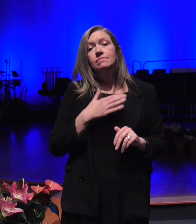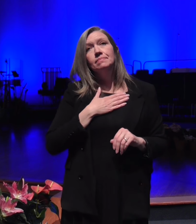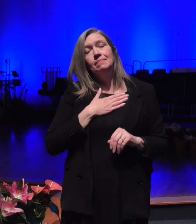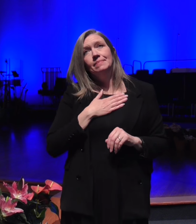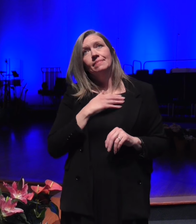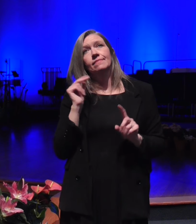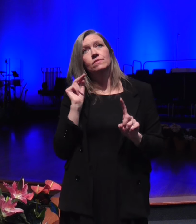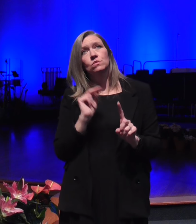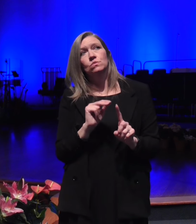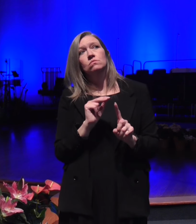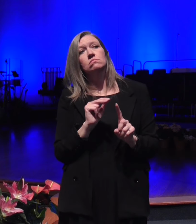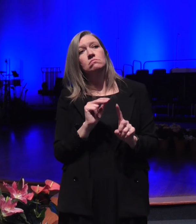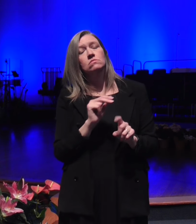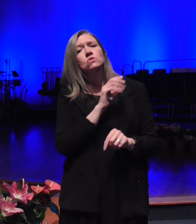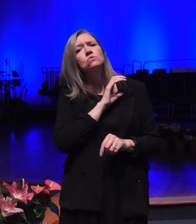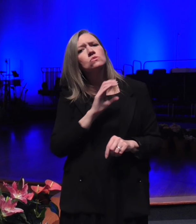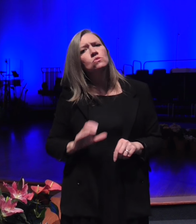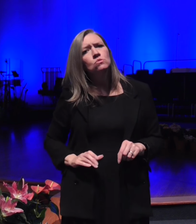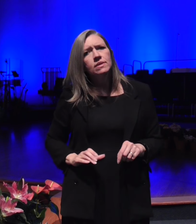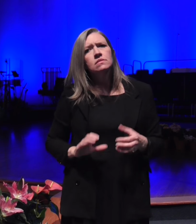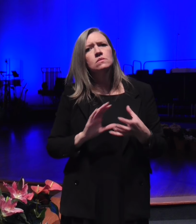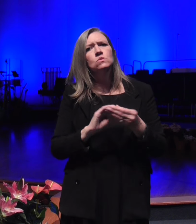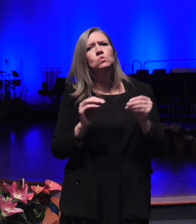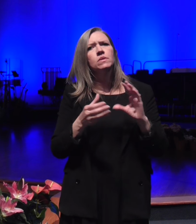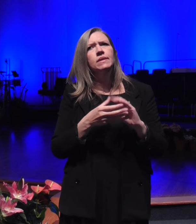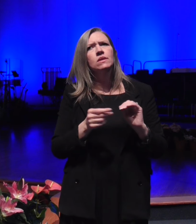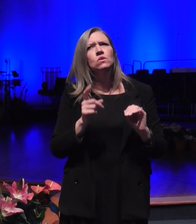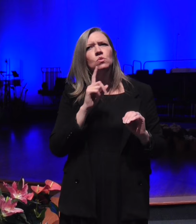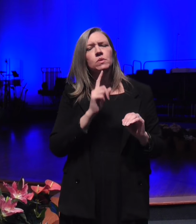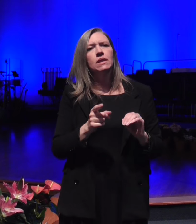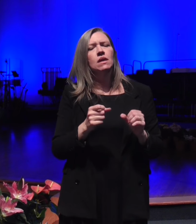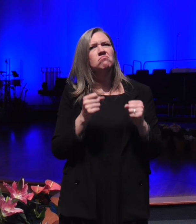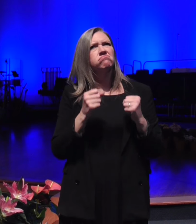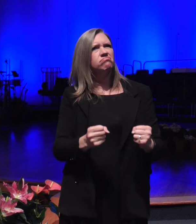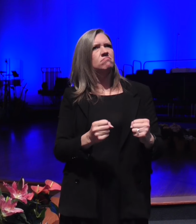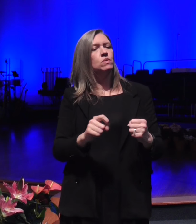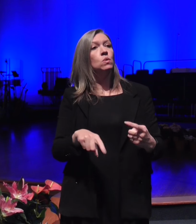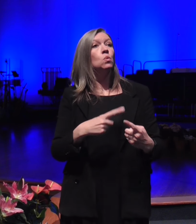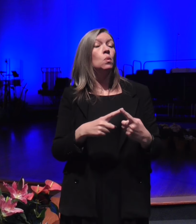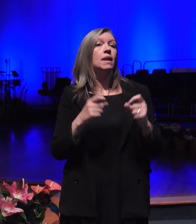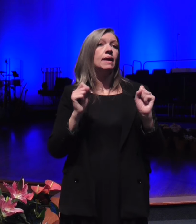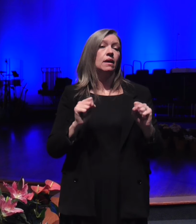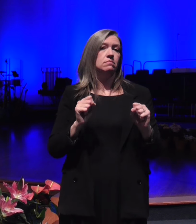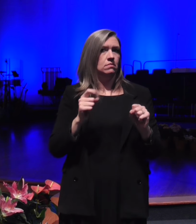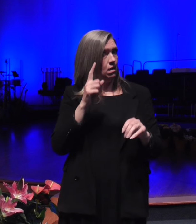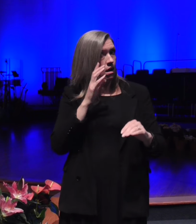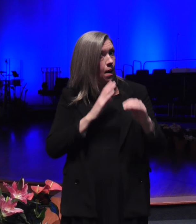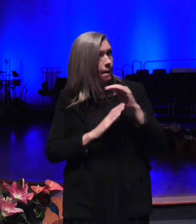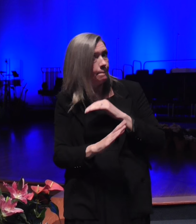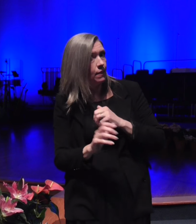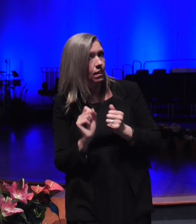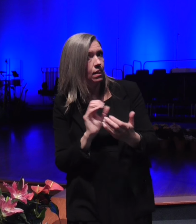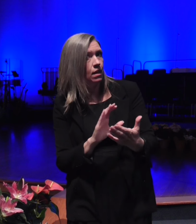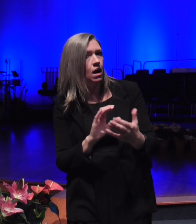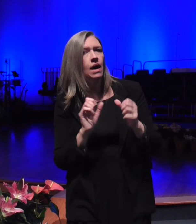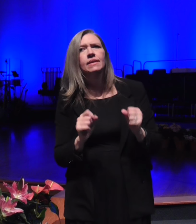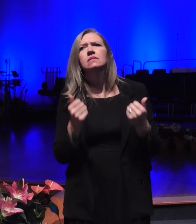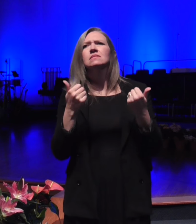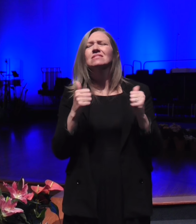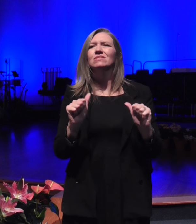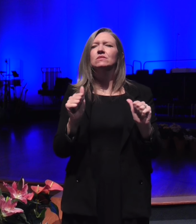Christ story becomes most significant when I can, in a very humble way, see the life of Christ in